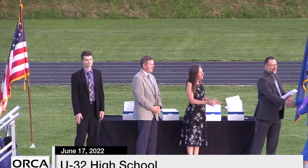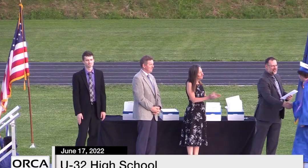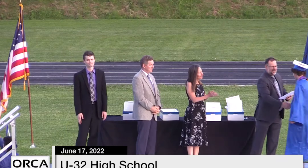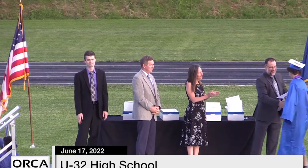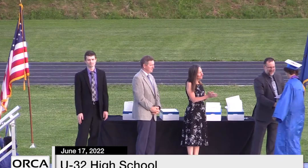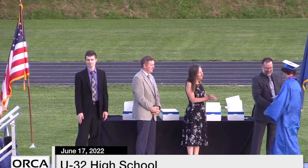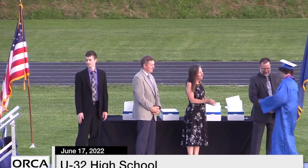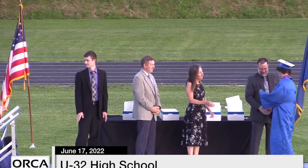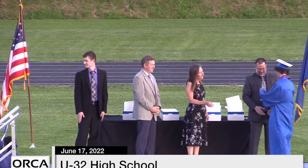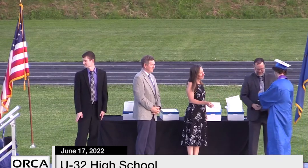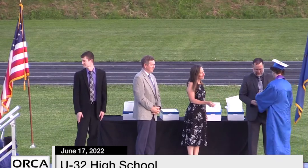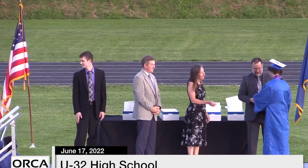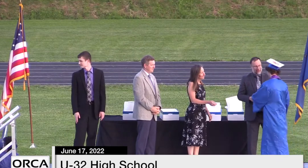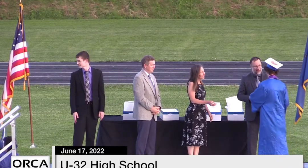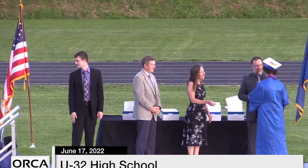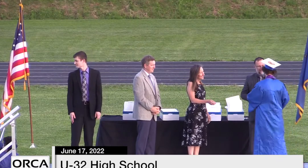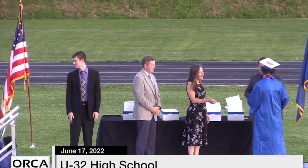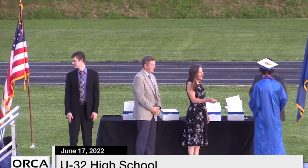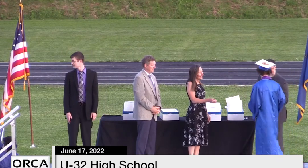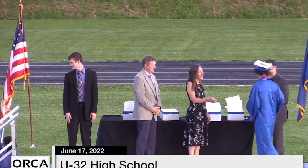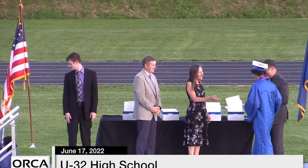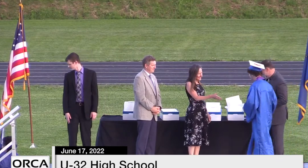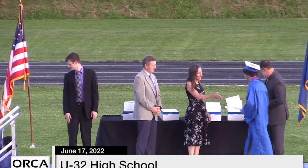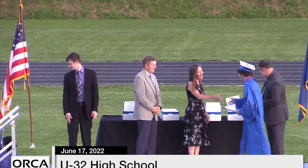Jacob Lane.